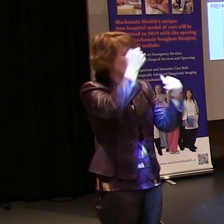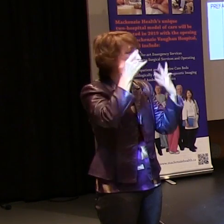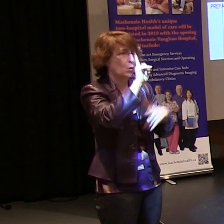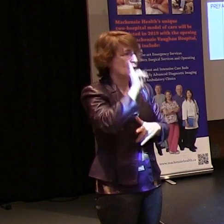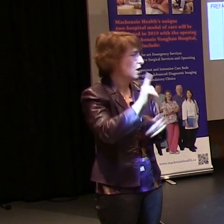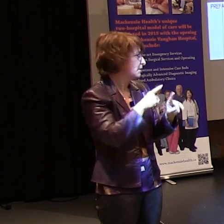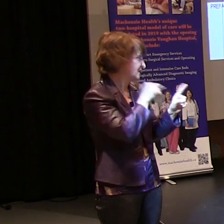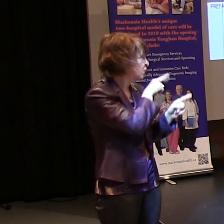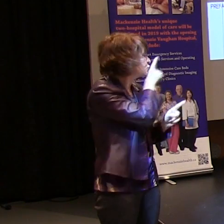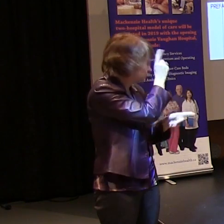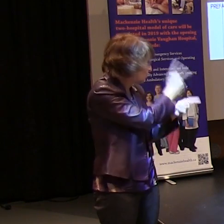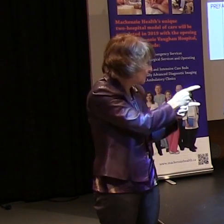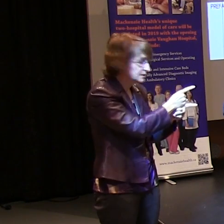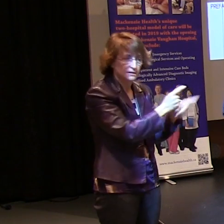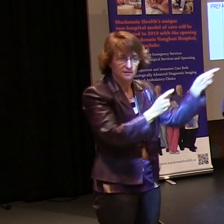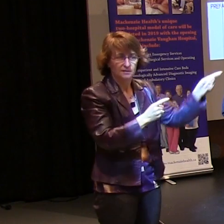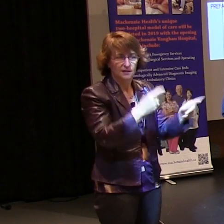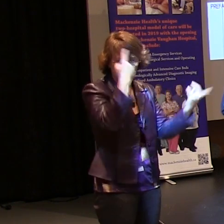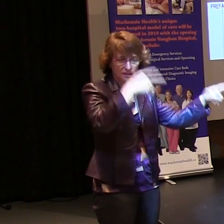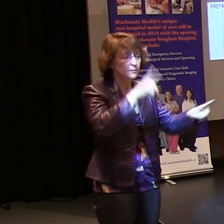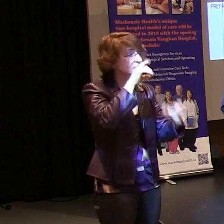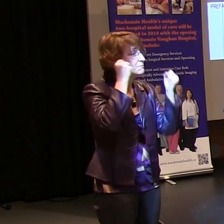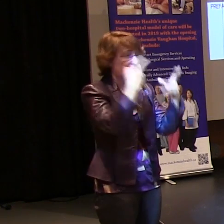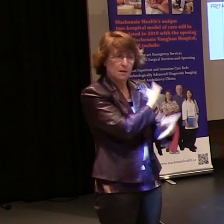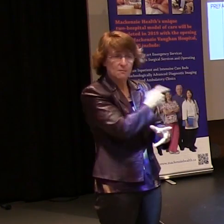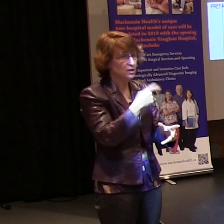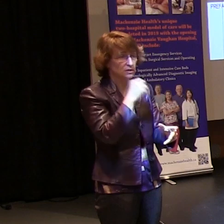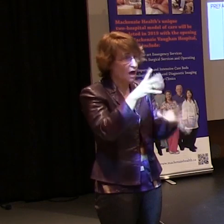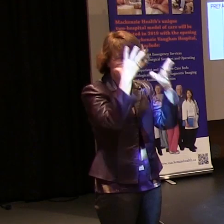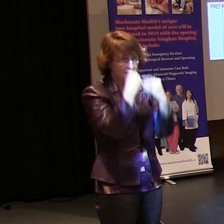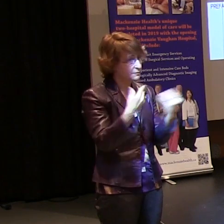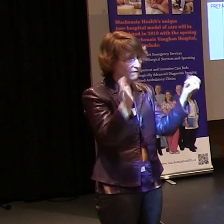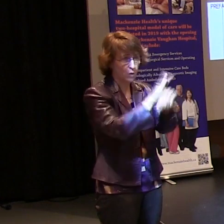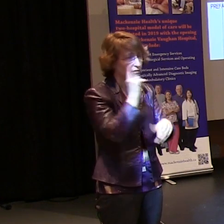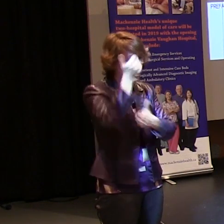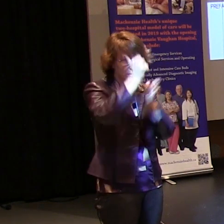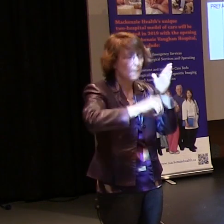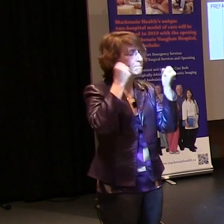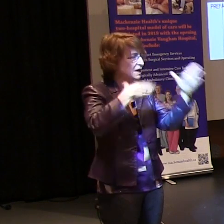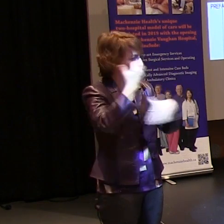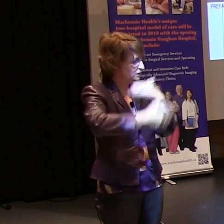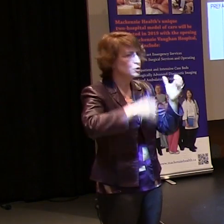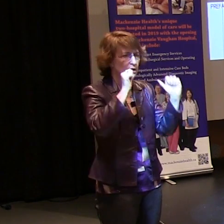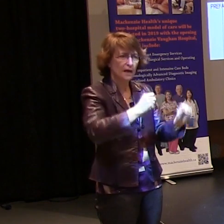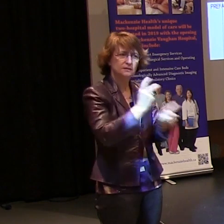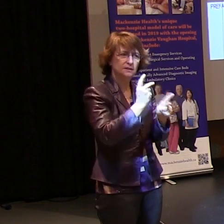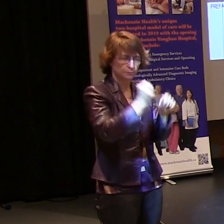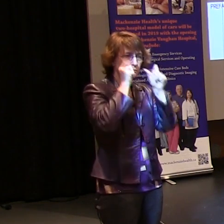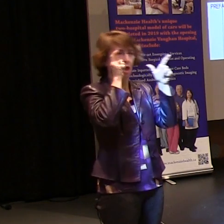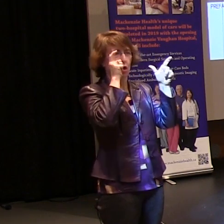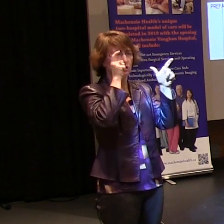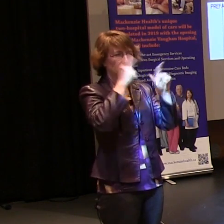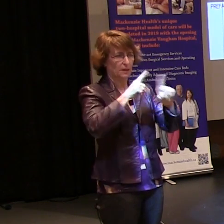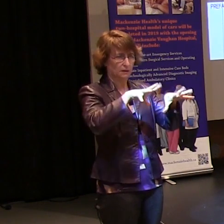not the true anymore, right, Dr. Herman? Because many of the patients are still aware to the environment. More and more procedures are able to make you more